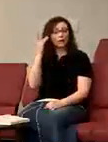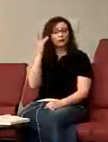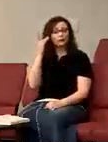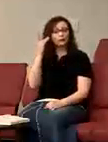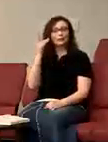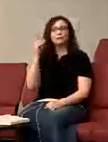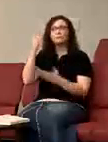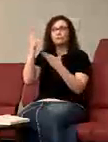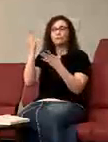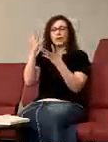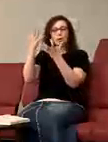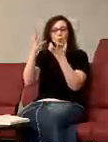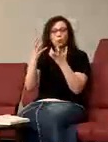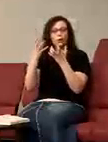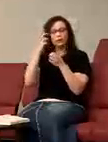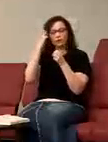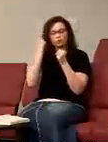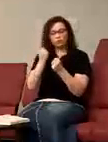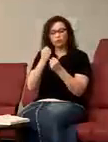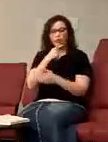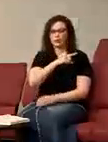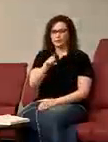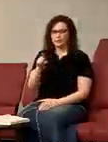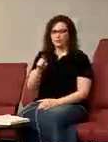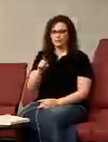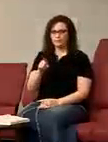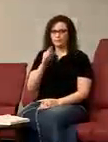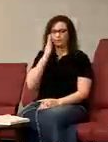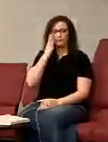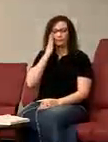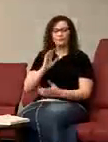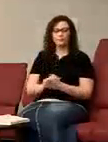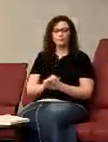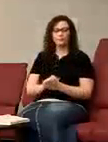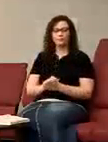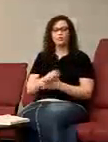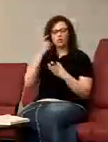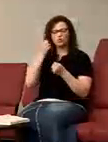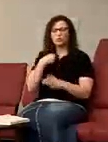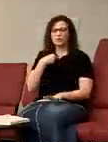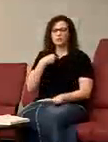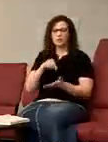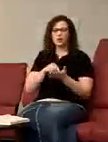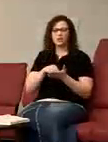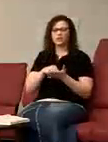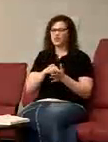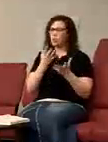trust him. He didn't explain it. He said, trust me on this. You don't want to eat that. And they